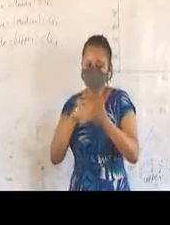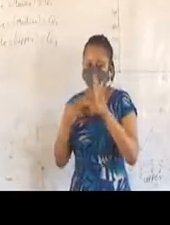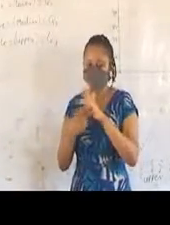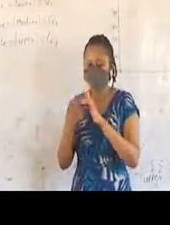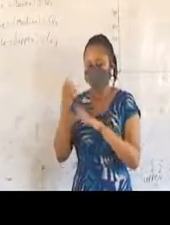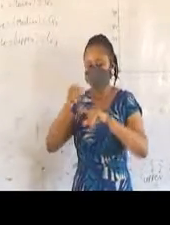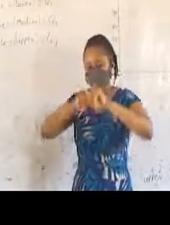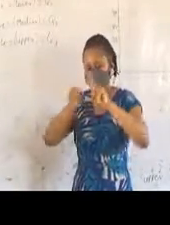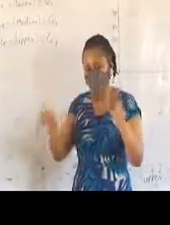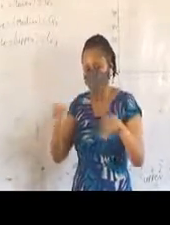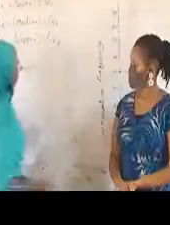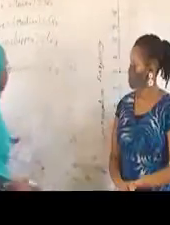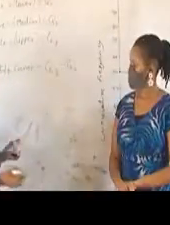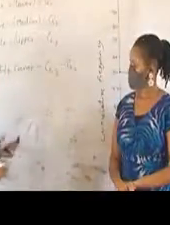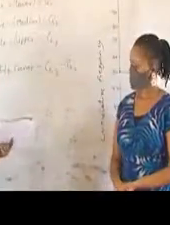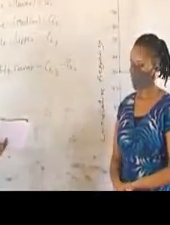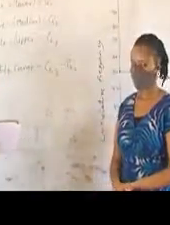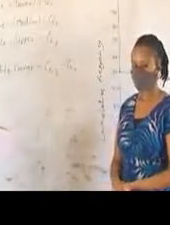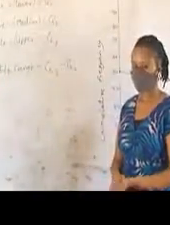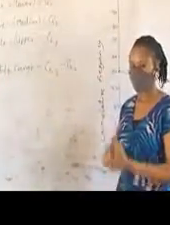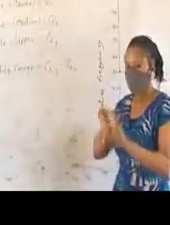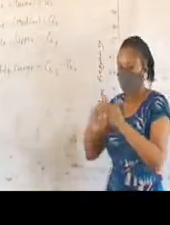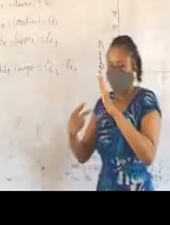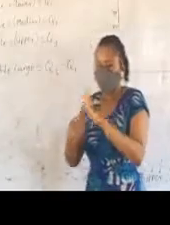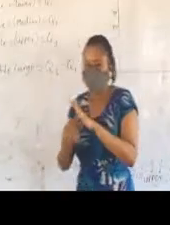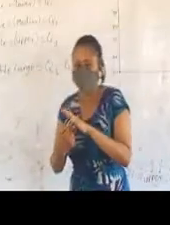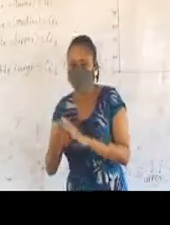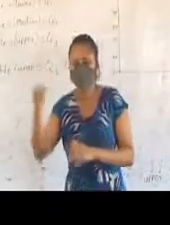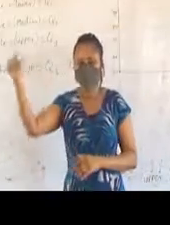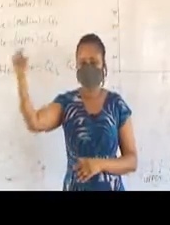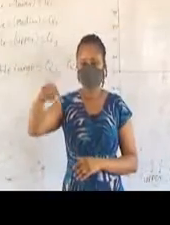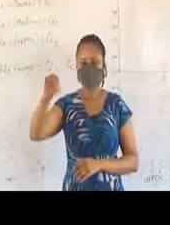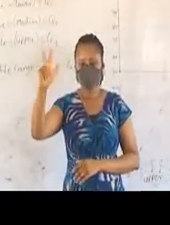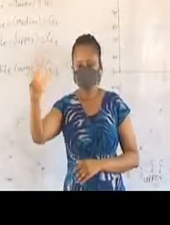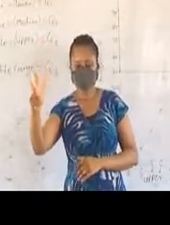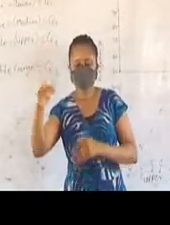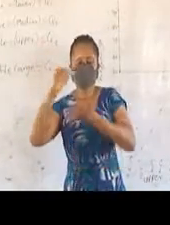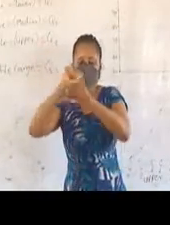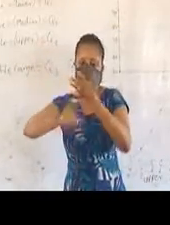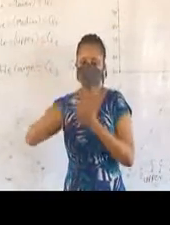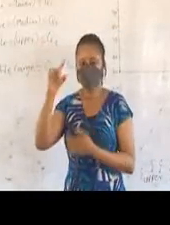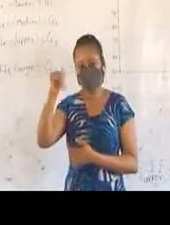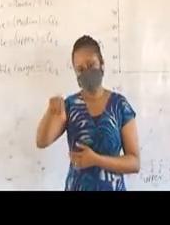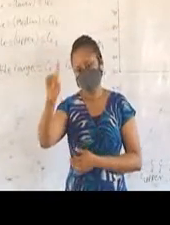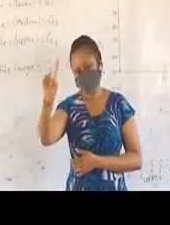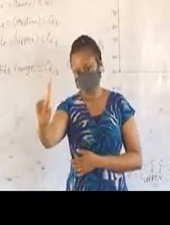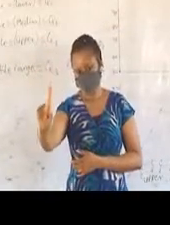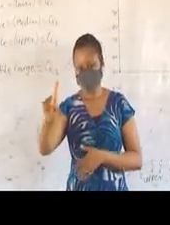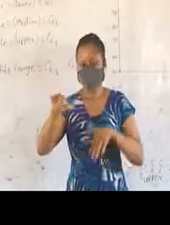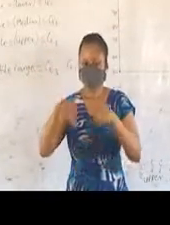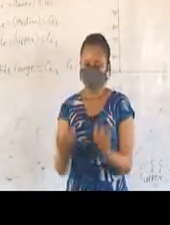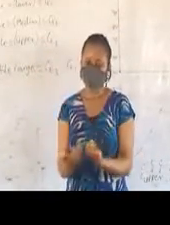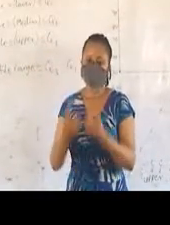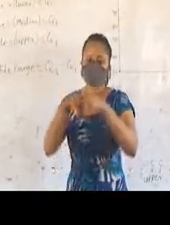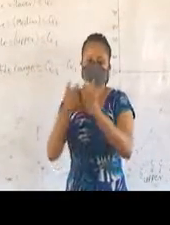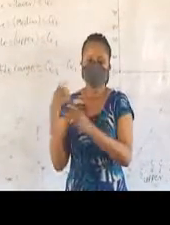the lower quartile. That is Q3 minus Q1. Now the question, how do we